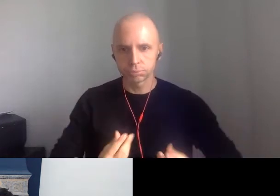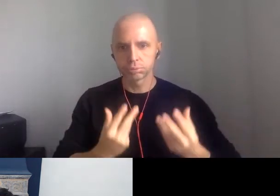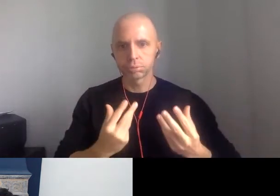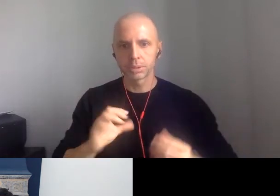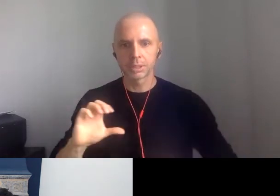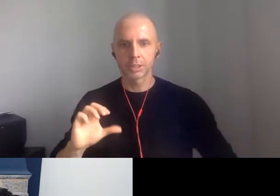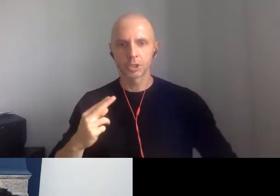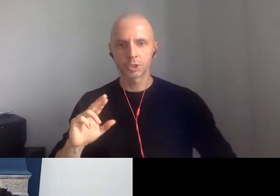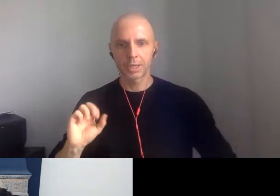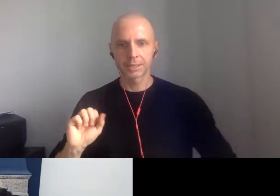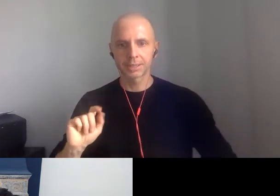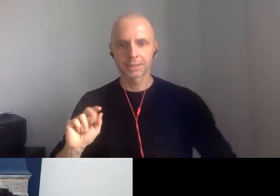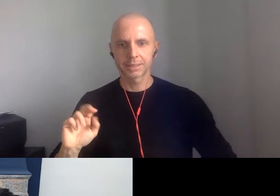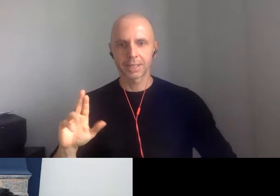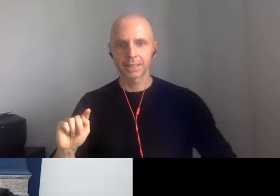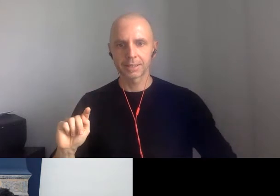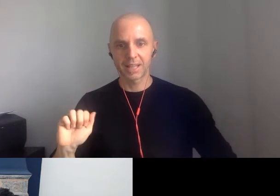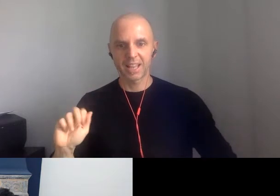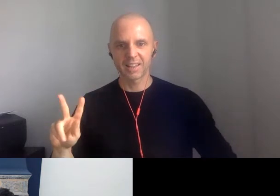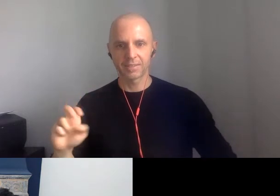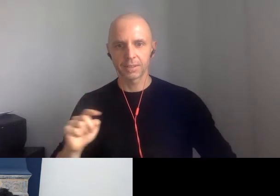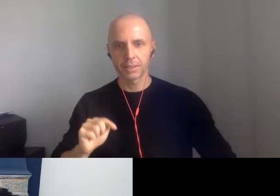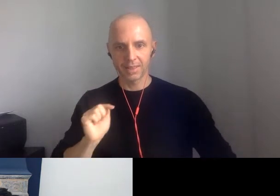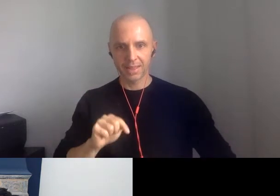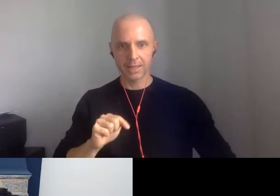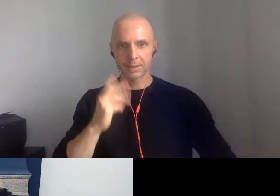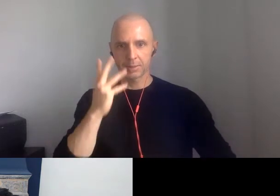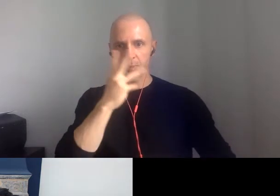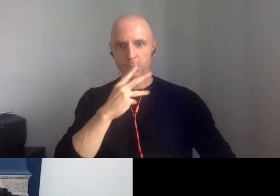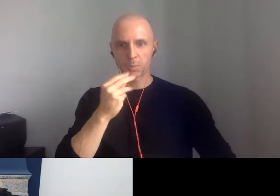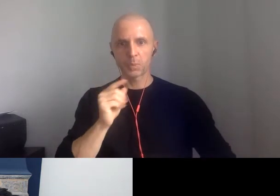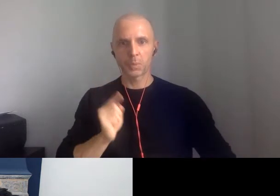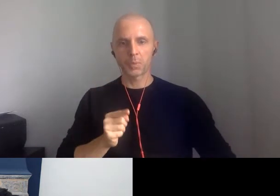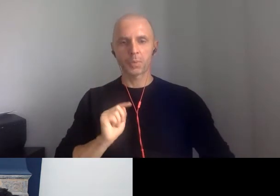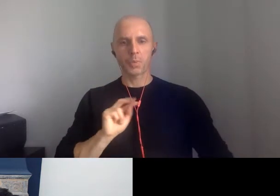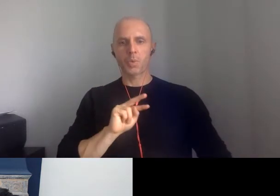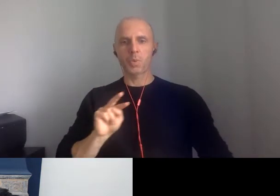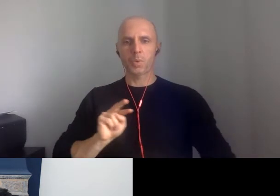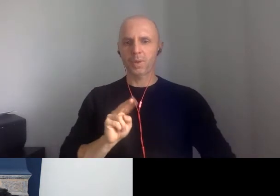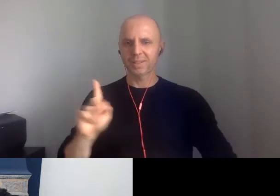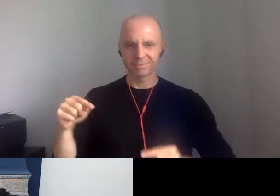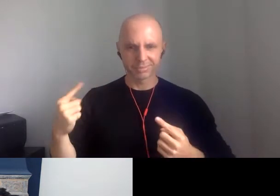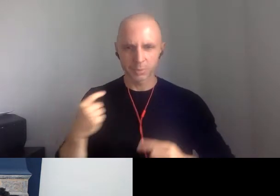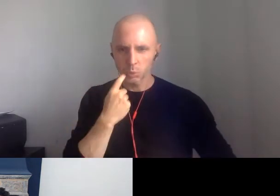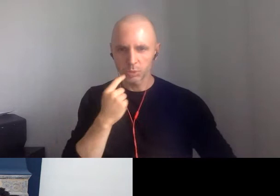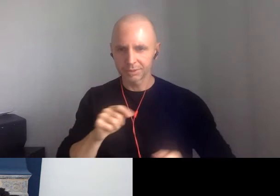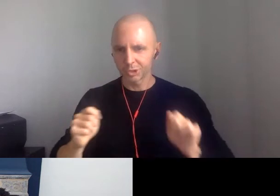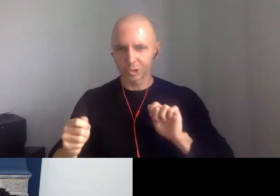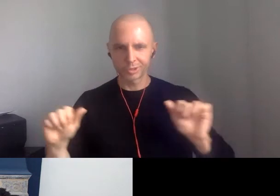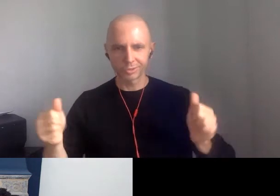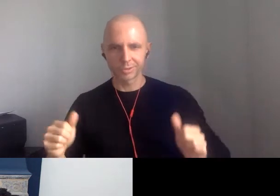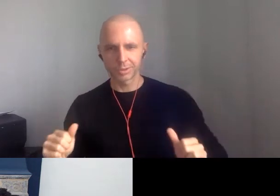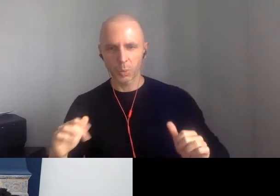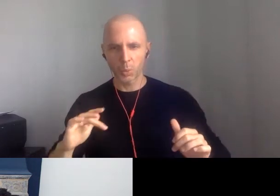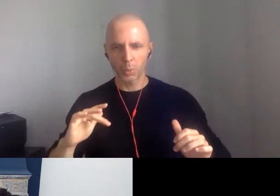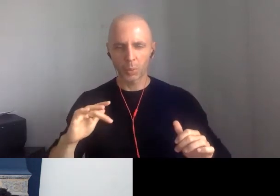chestnut avenue, which would have once formed the main entrance to the estate, had become increasingly sparse over the years. So we've replanted the